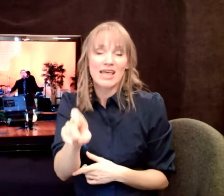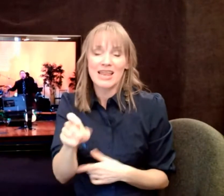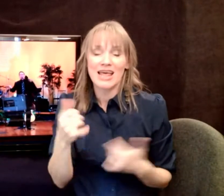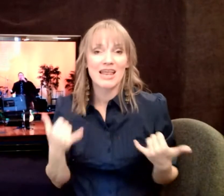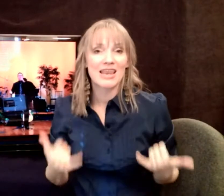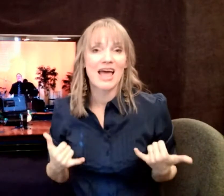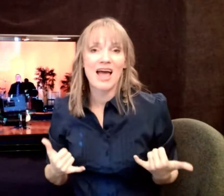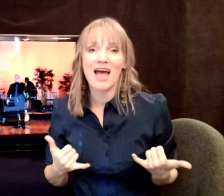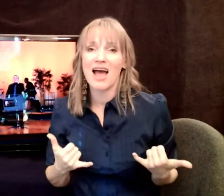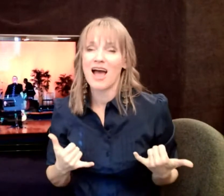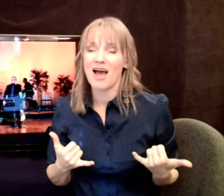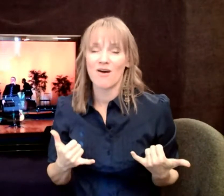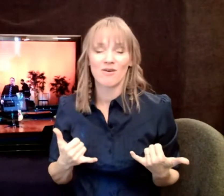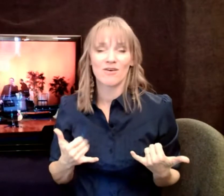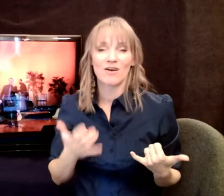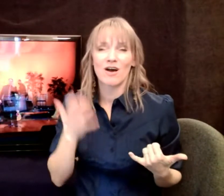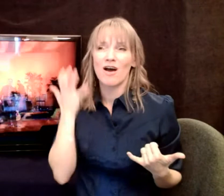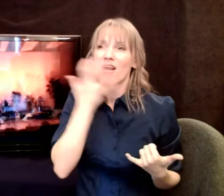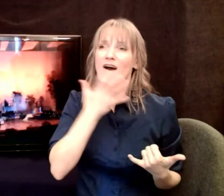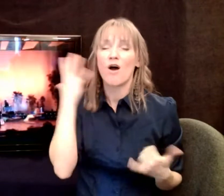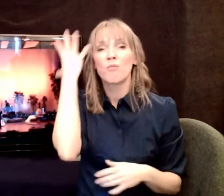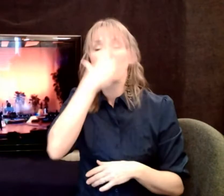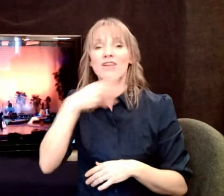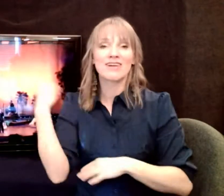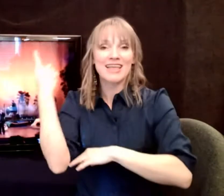Oh, it's a beautiful